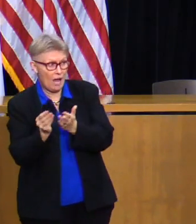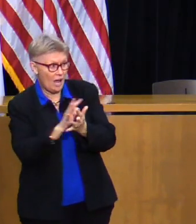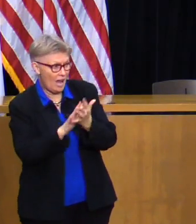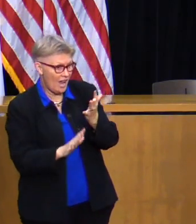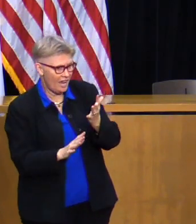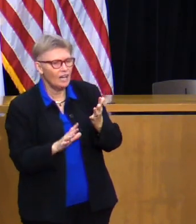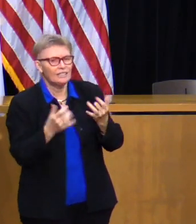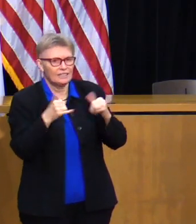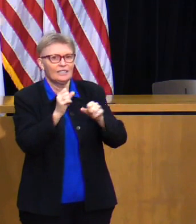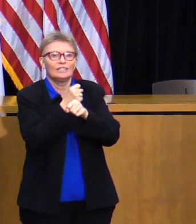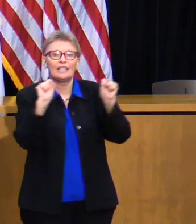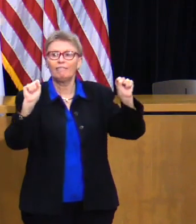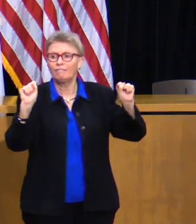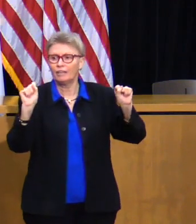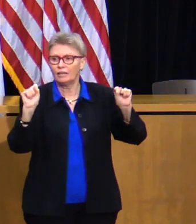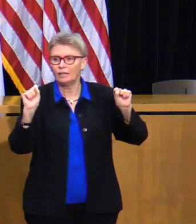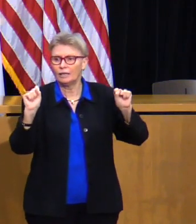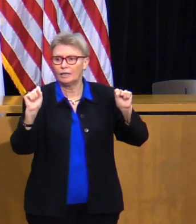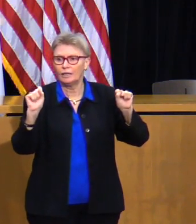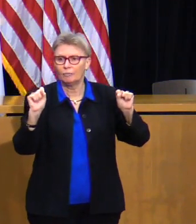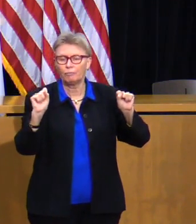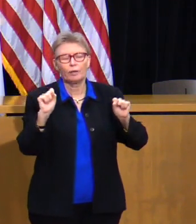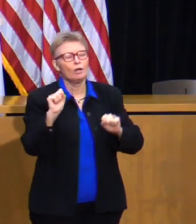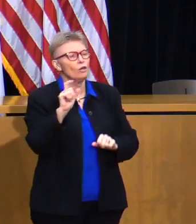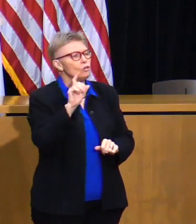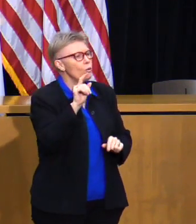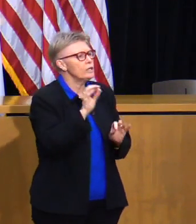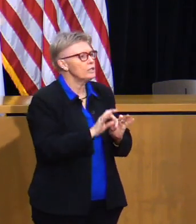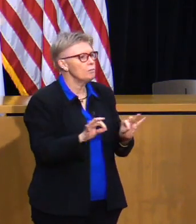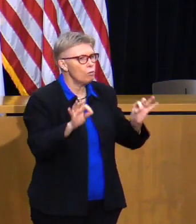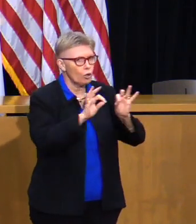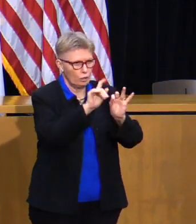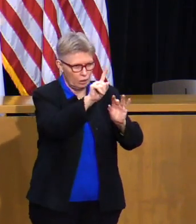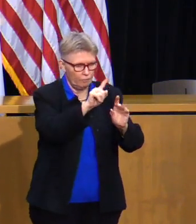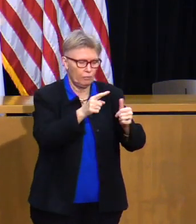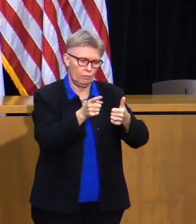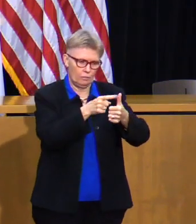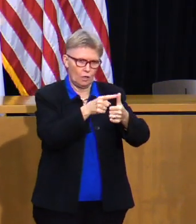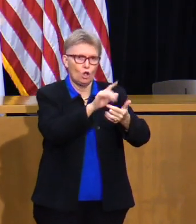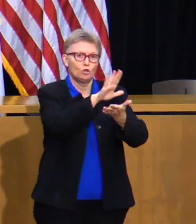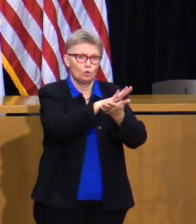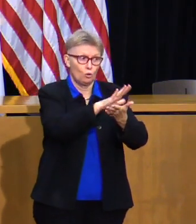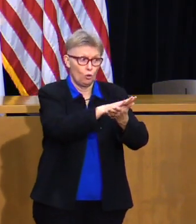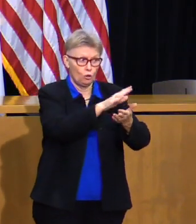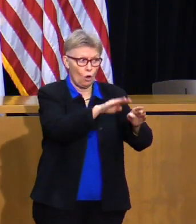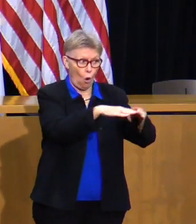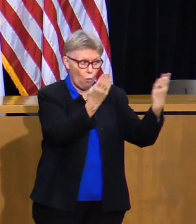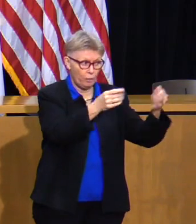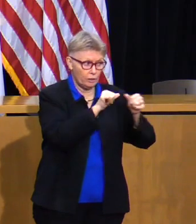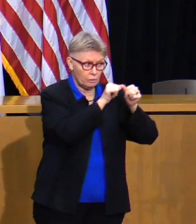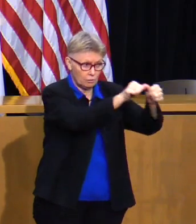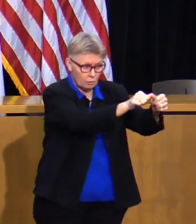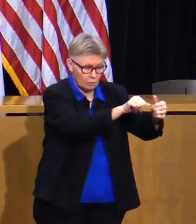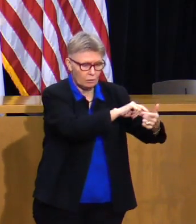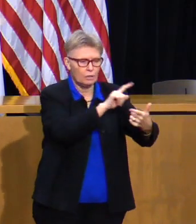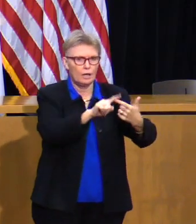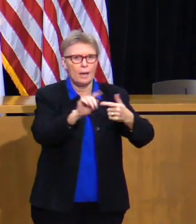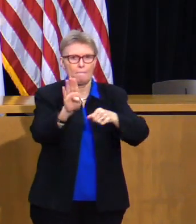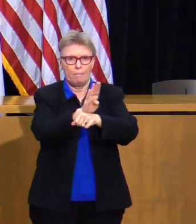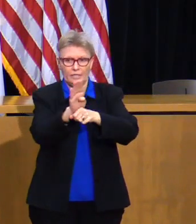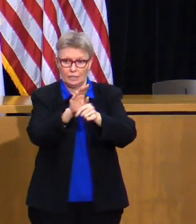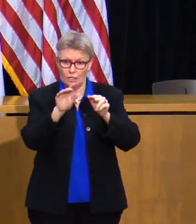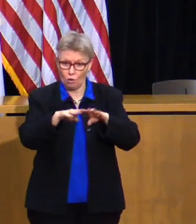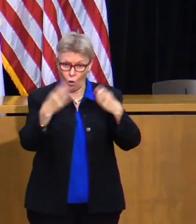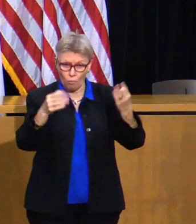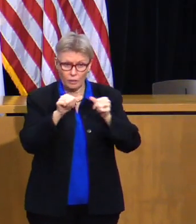one of the things that's critical to us is that schools stay open and that businesses continue to be able to operate. And in